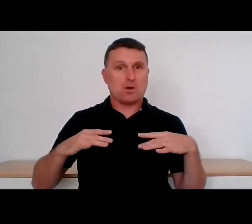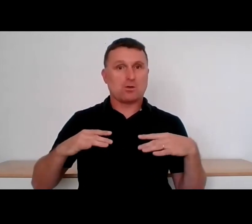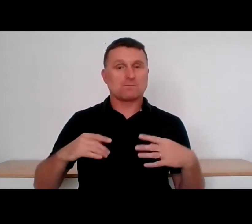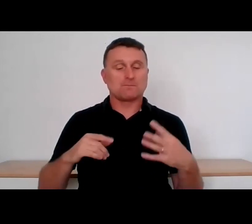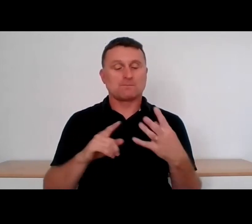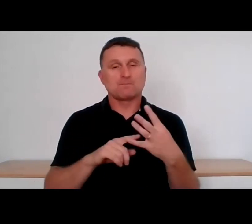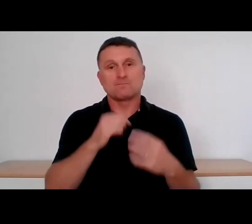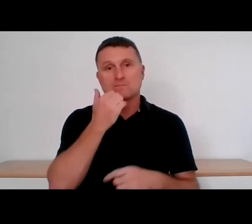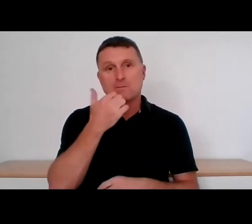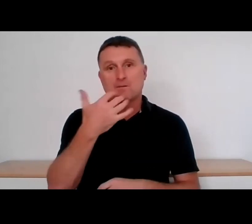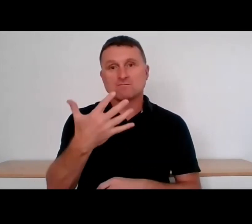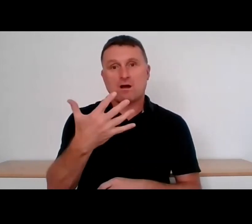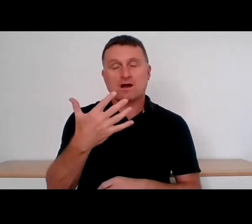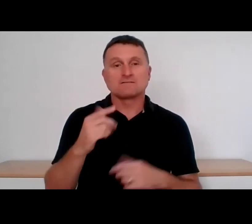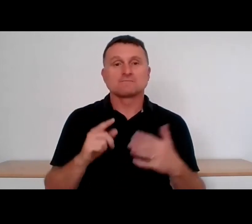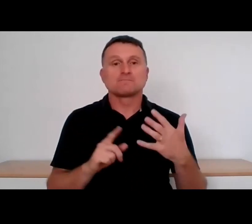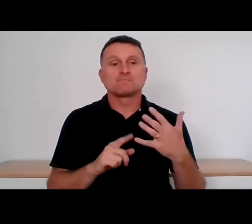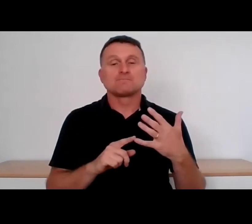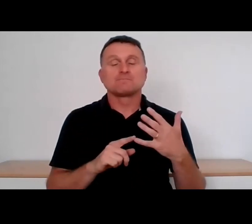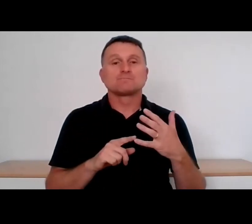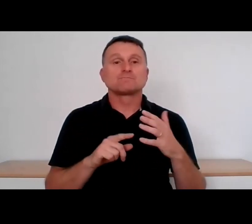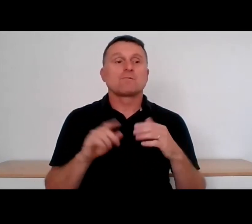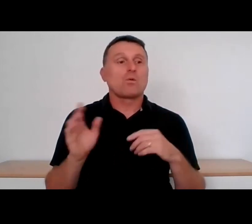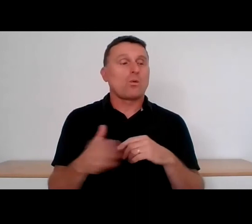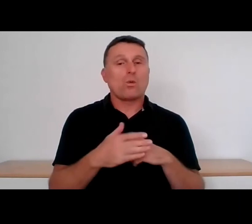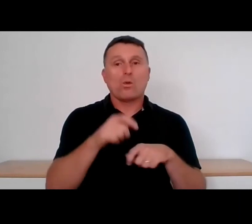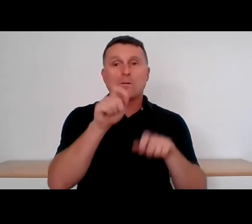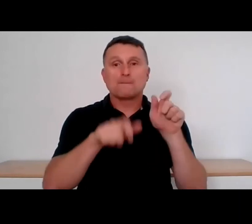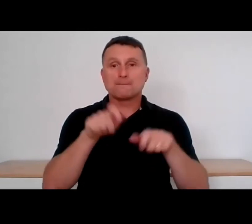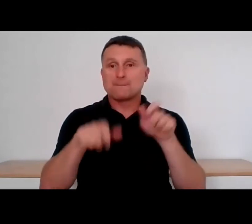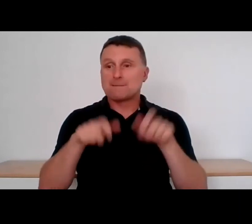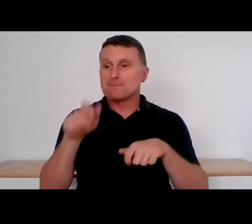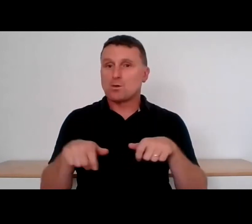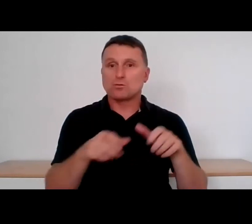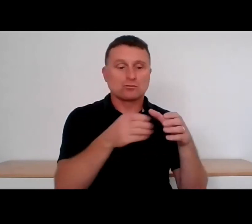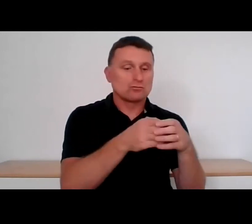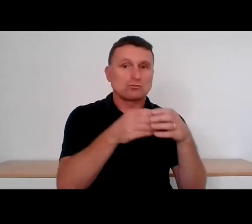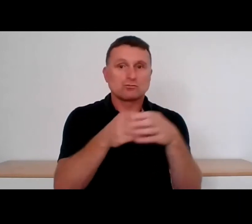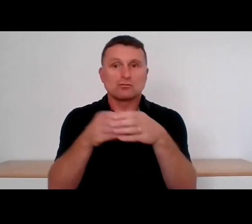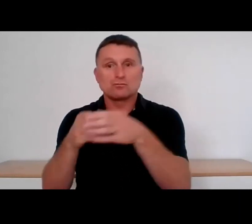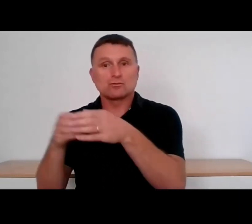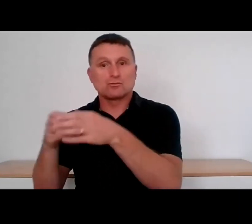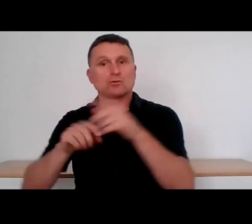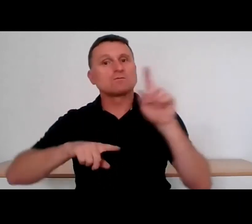5. All population groups could be adequately represented on its trust or board.